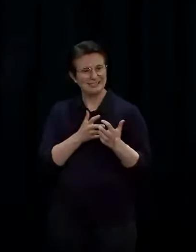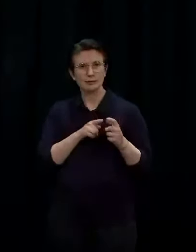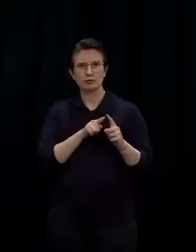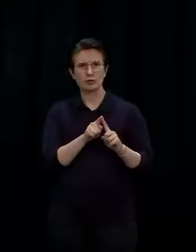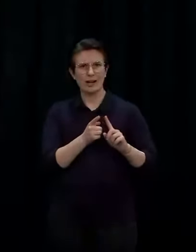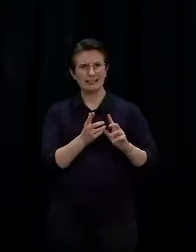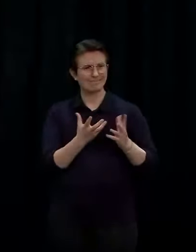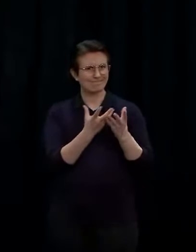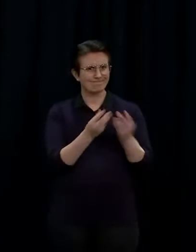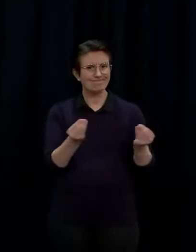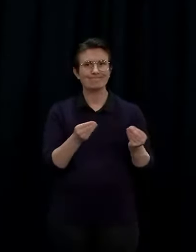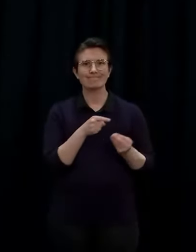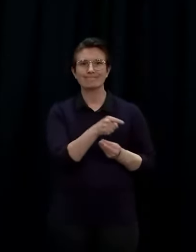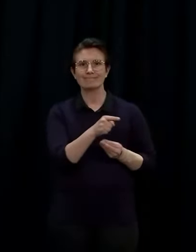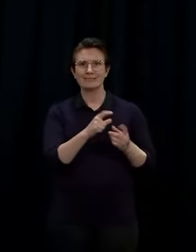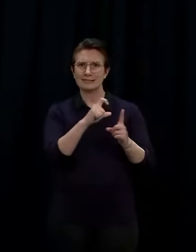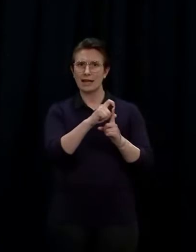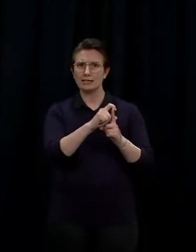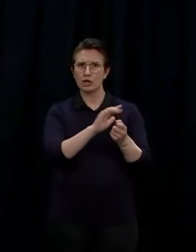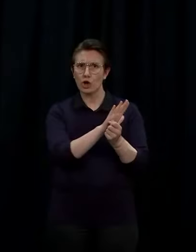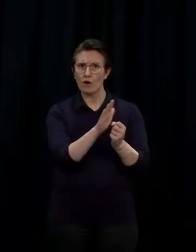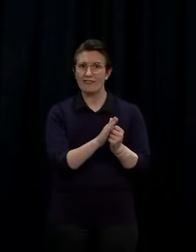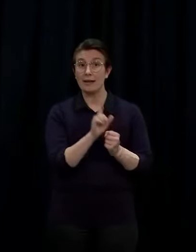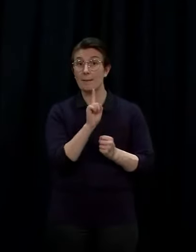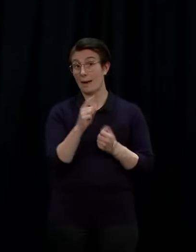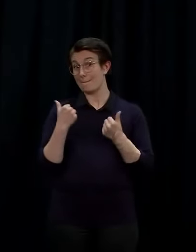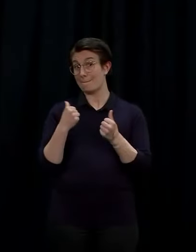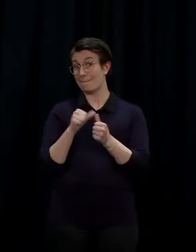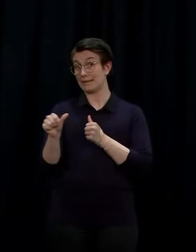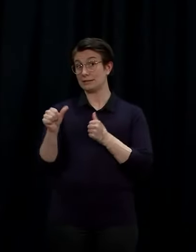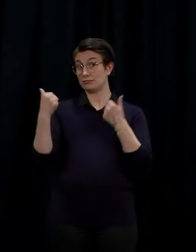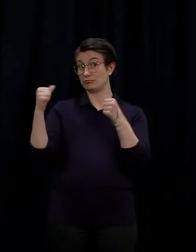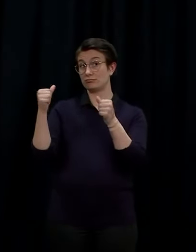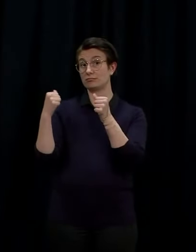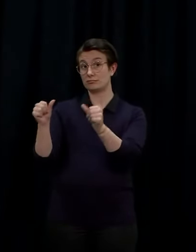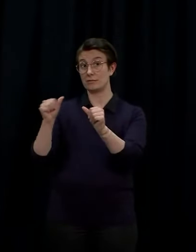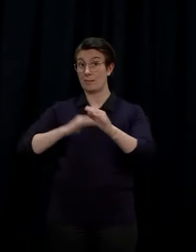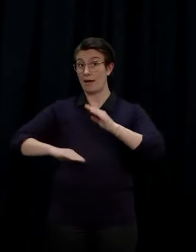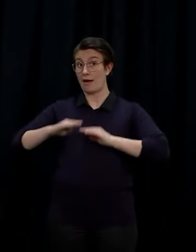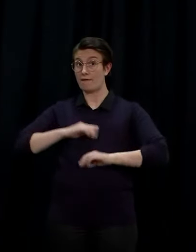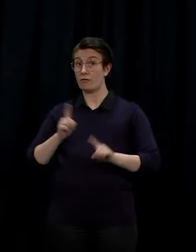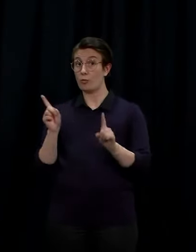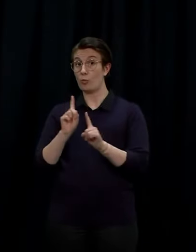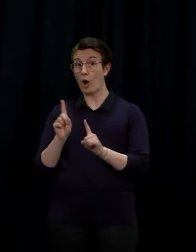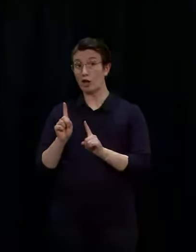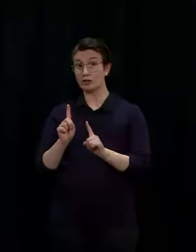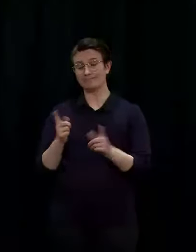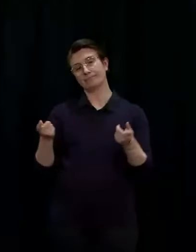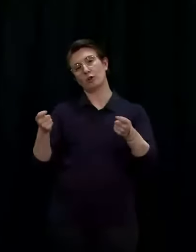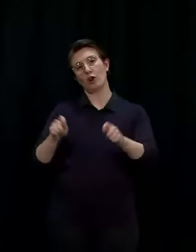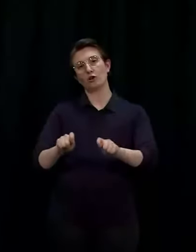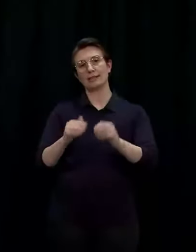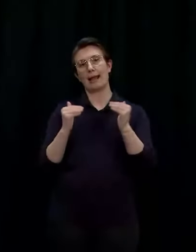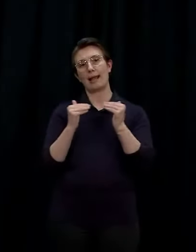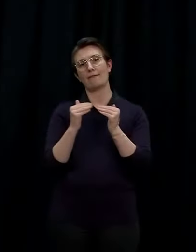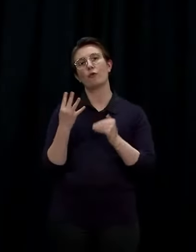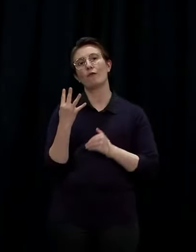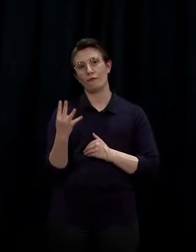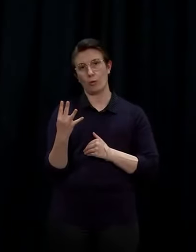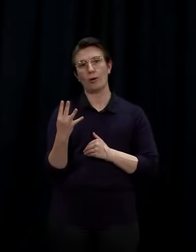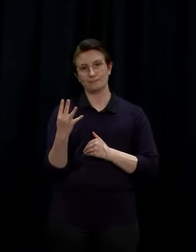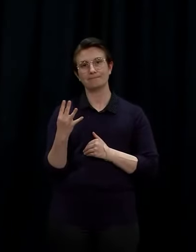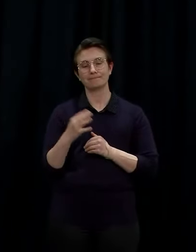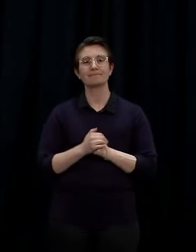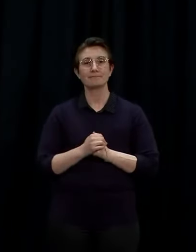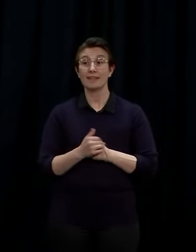4. You can see that in the data from yesterday. Of the cases reported yesterday,